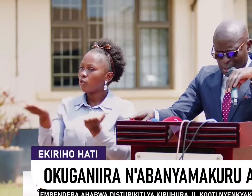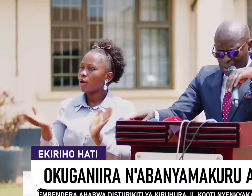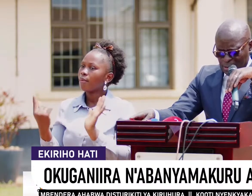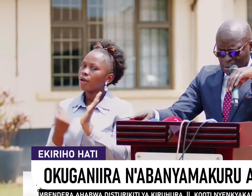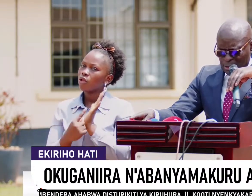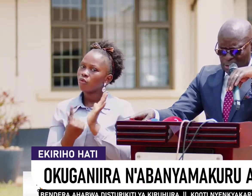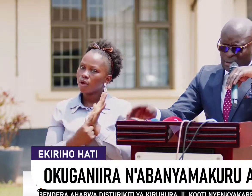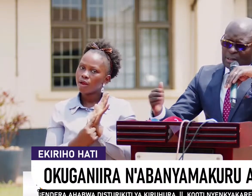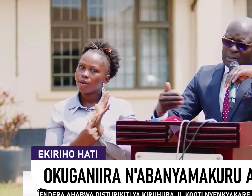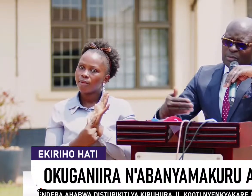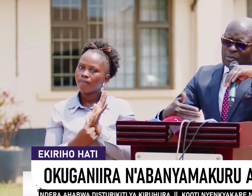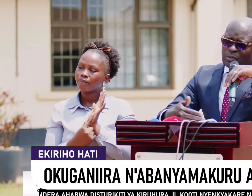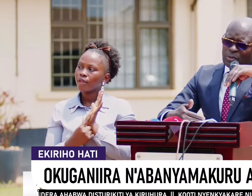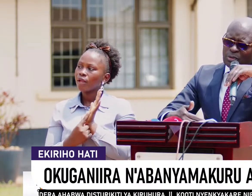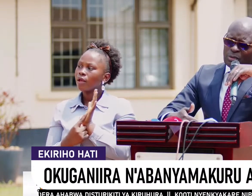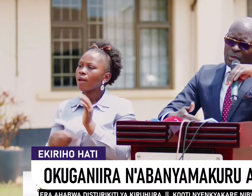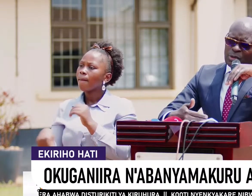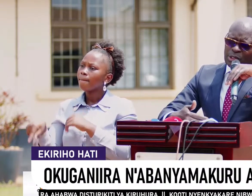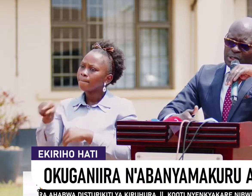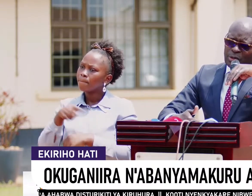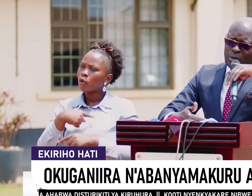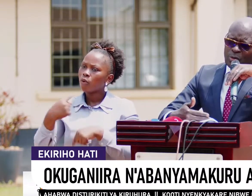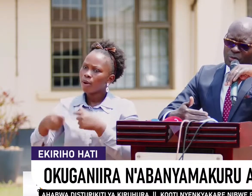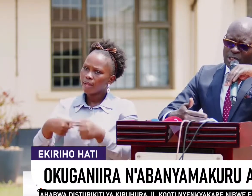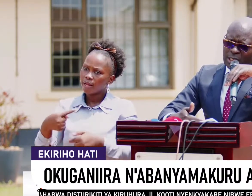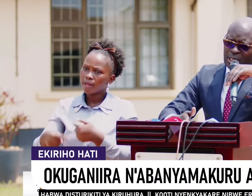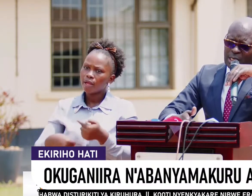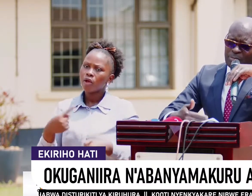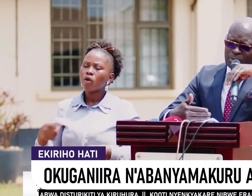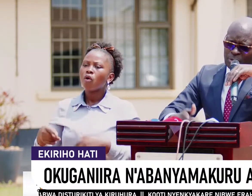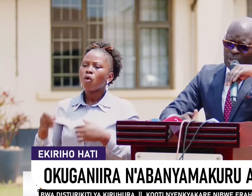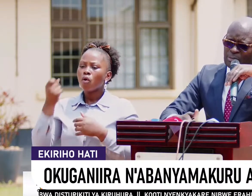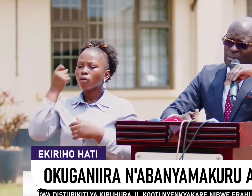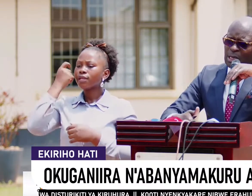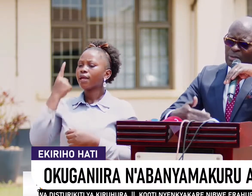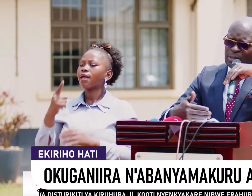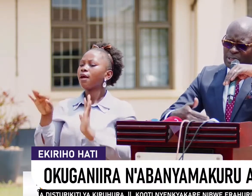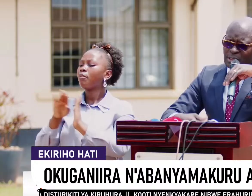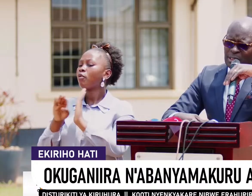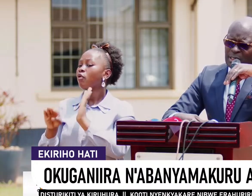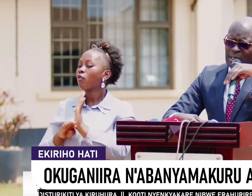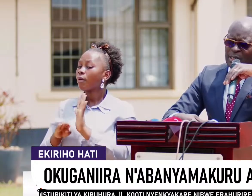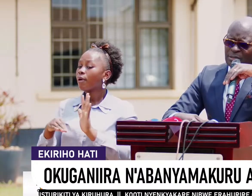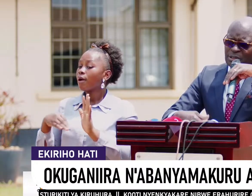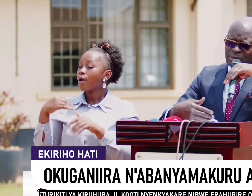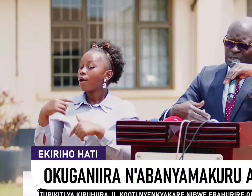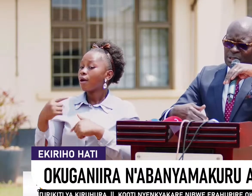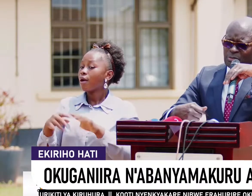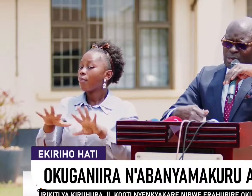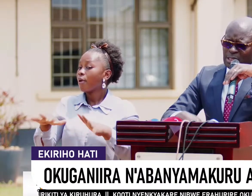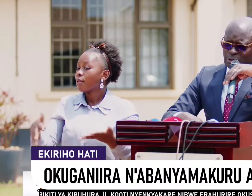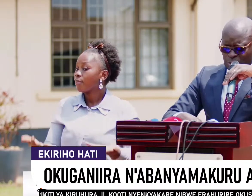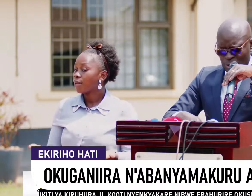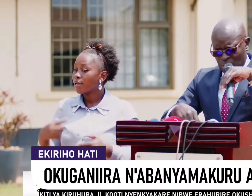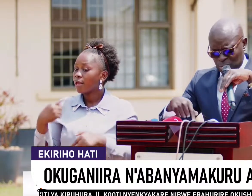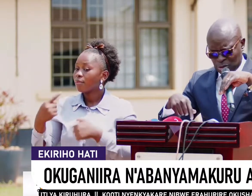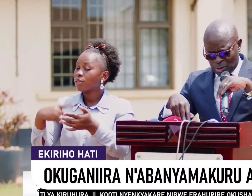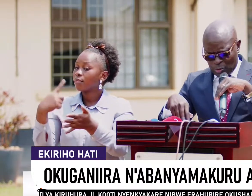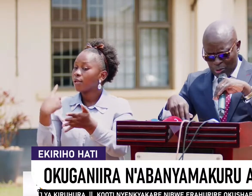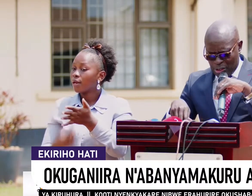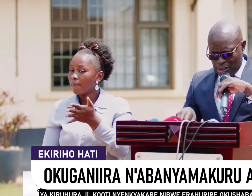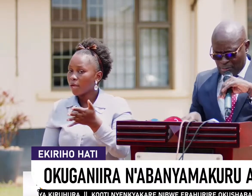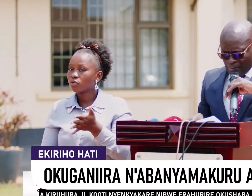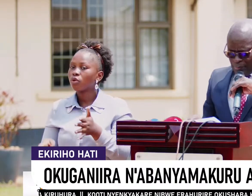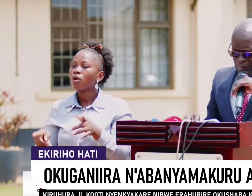bannayuganda nti mwongere okutegeera program nga bweyimiridde, biki ebigenda mu maaso,